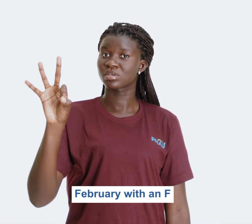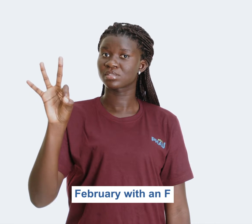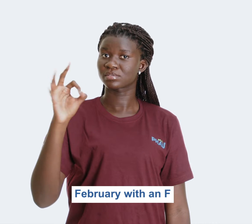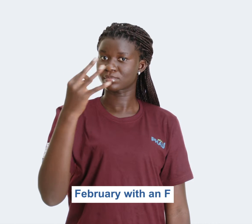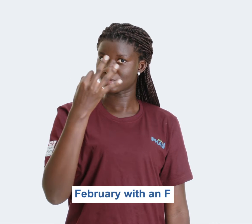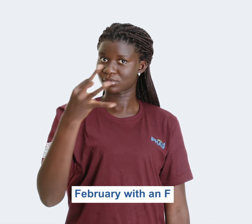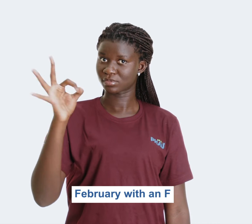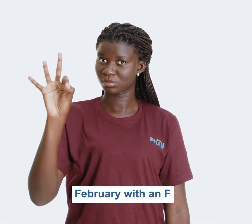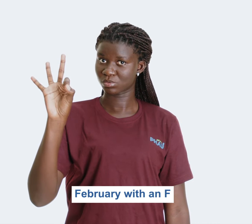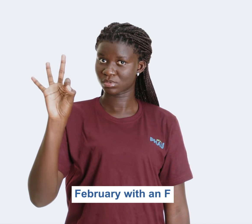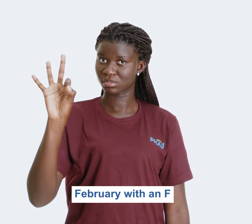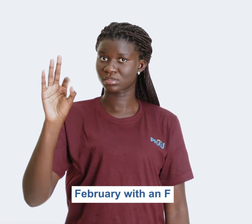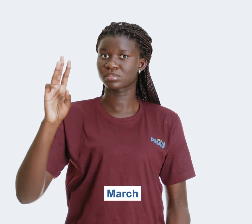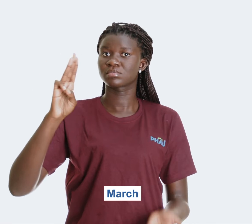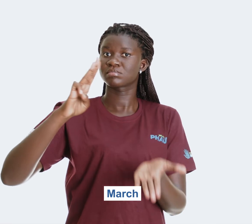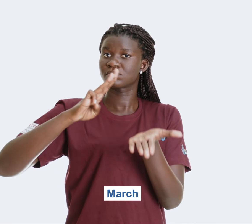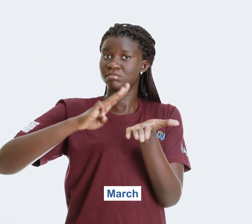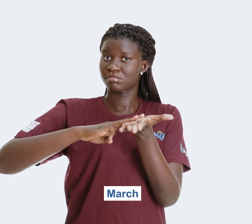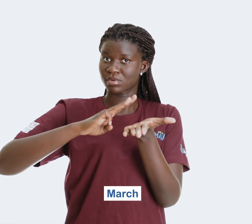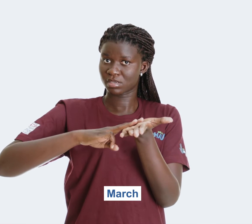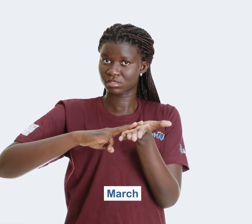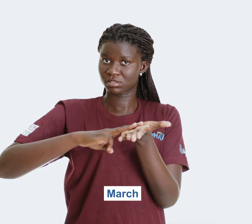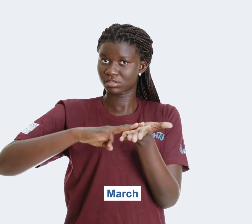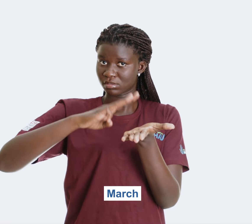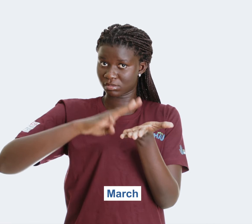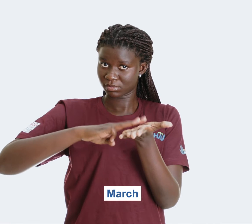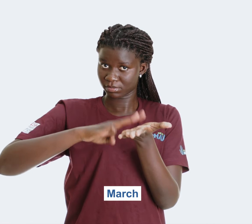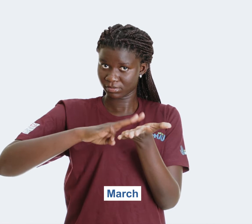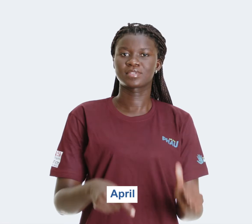February with an F, March,